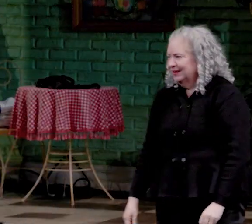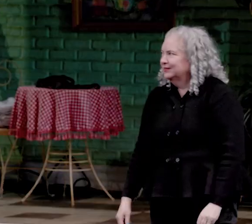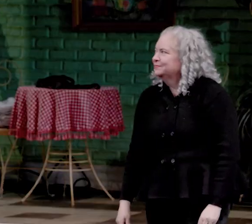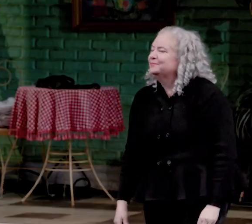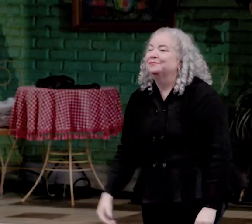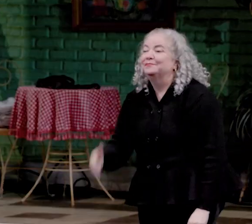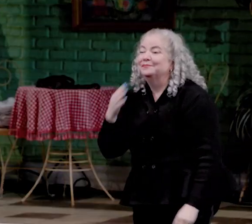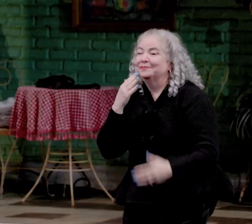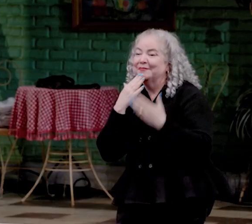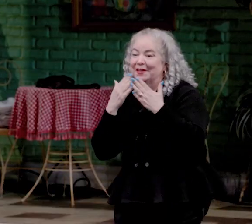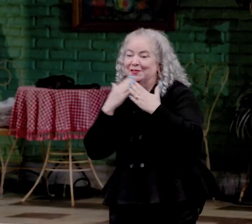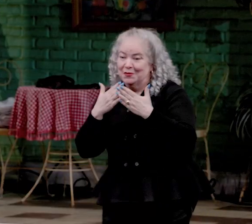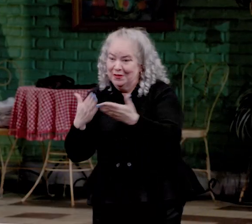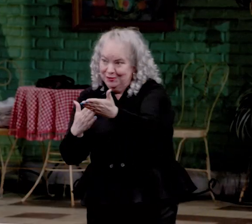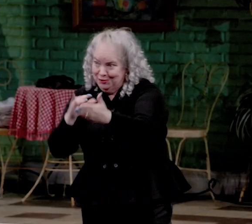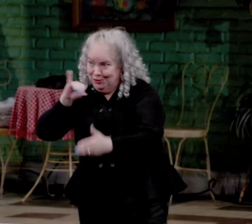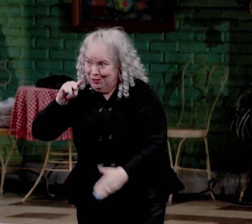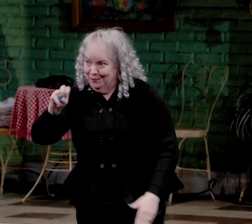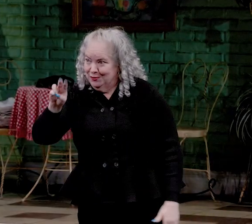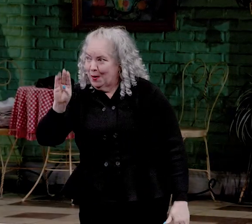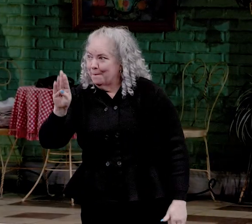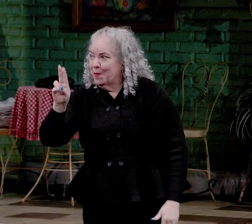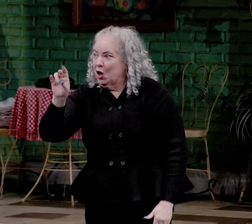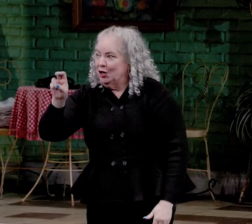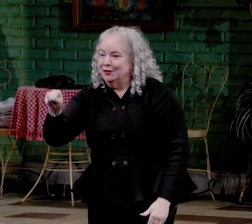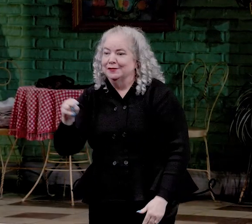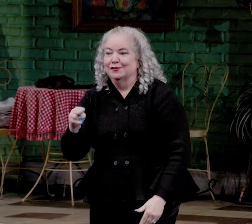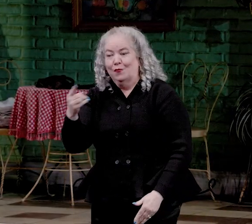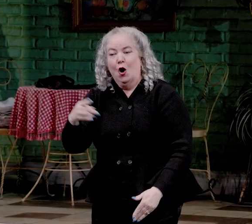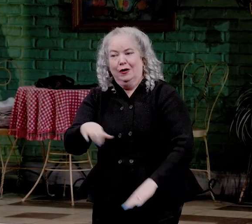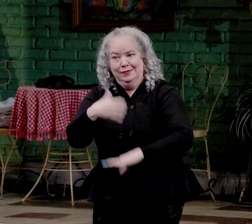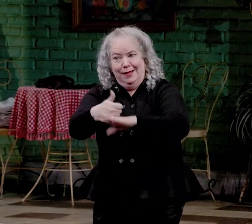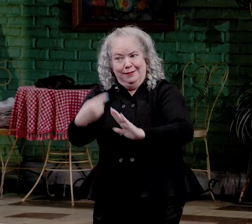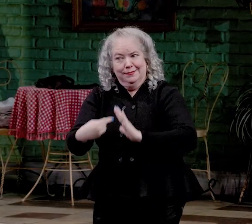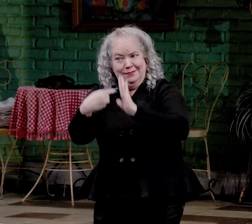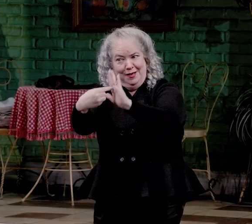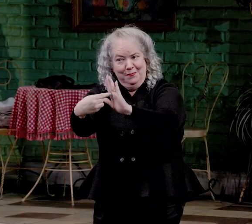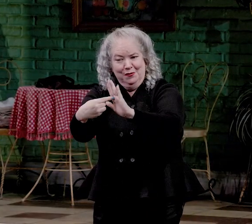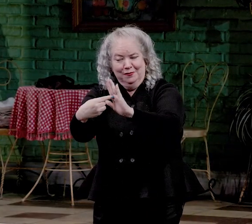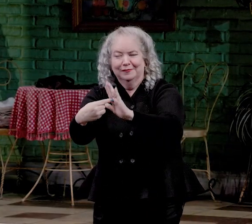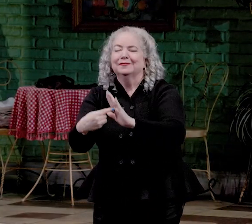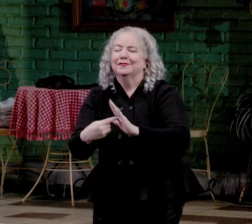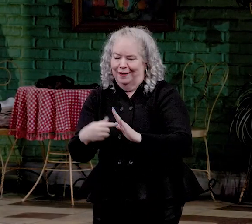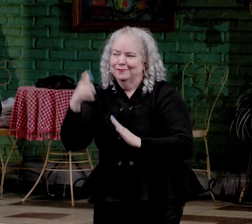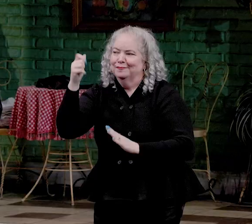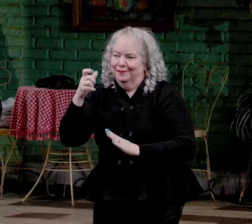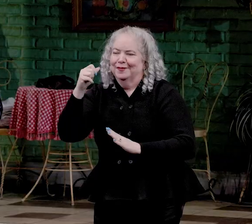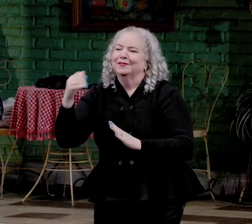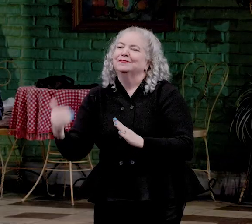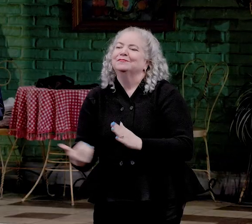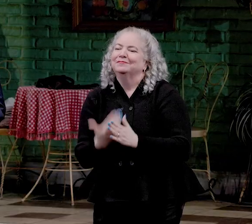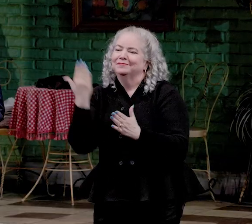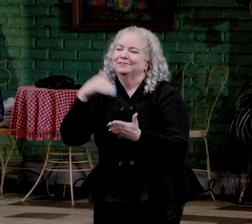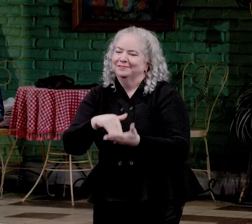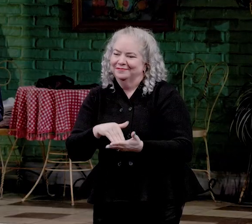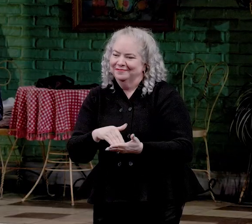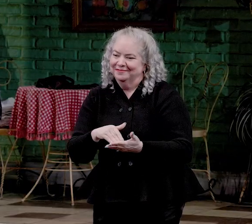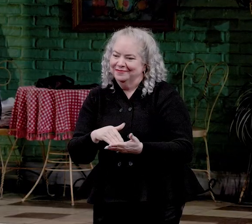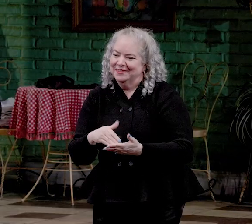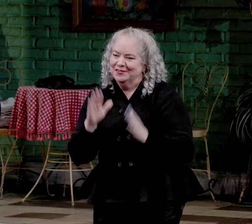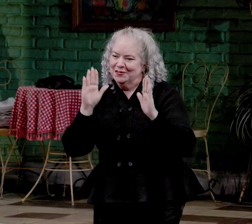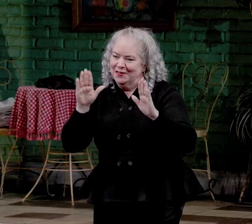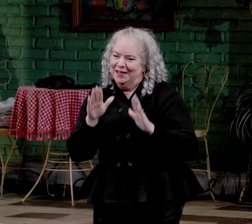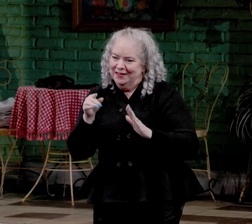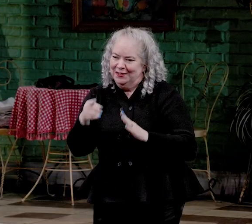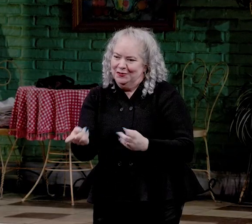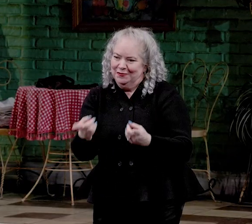Thank you so much, Deputy Mayor Burns. We really appreciate you setting the example of renewing the early bird subscription. It's great to have you